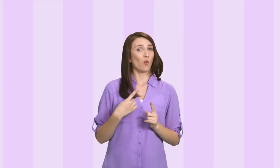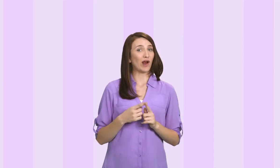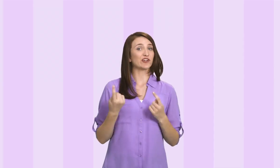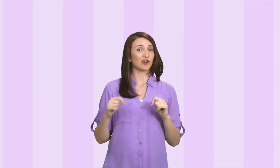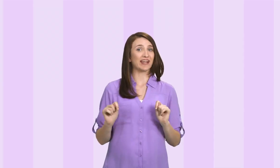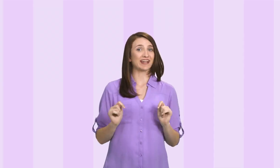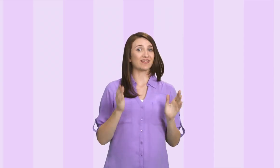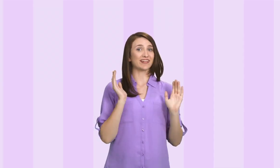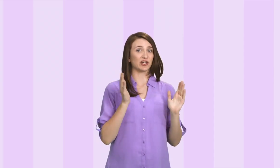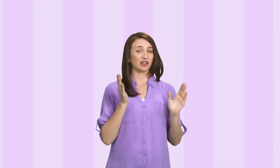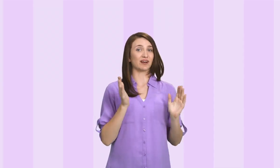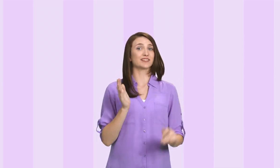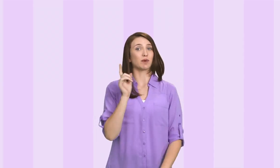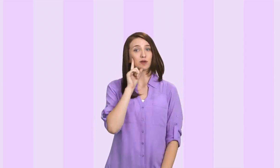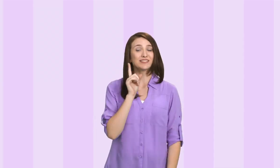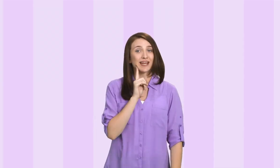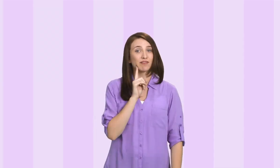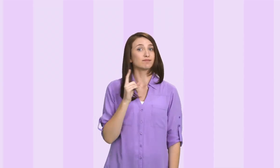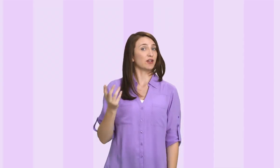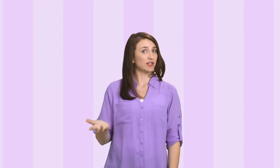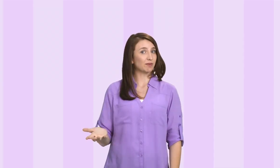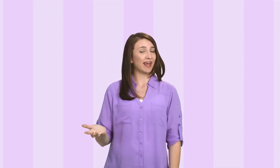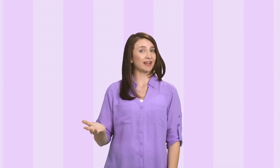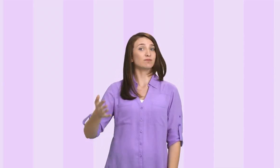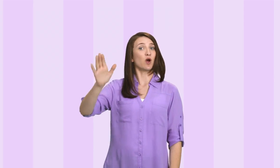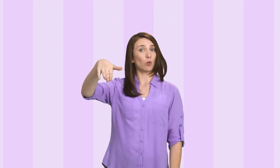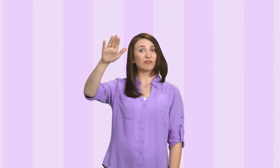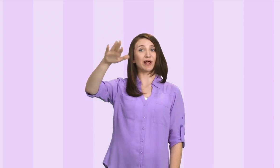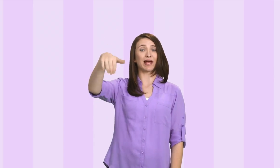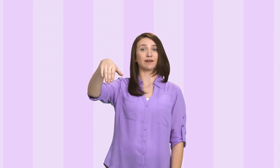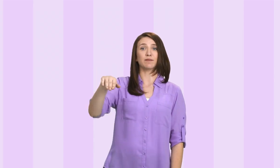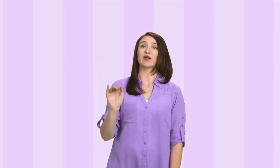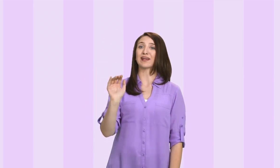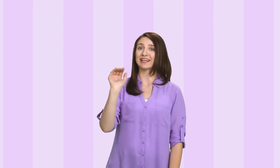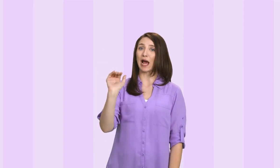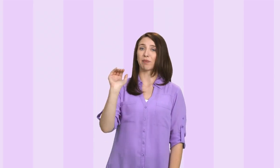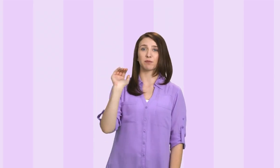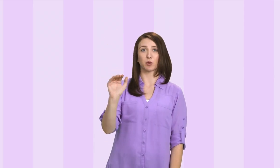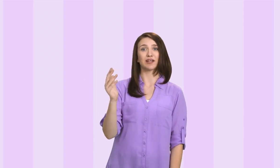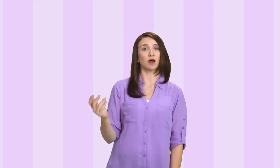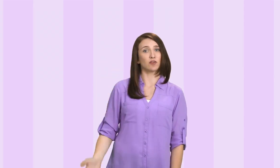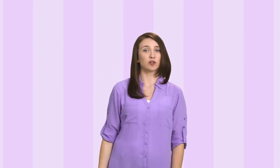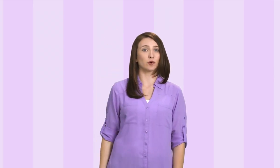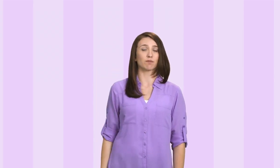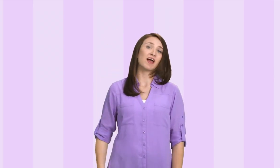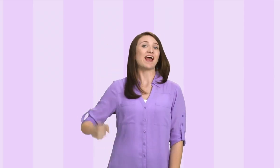When you're trying to get the attention of someone who's deaf, you can wave your hand, you can tap them twice on the shoulder, and you